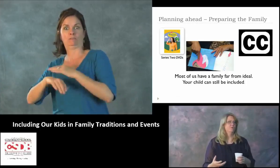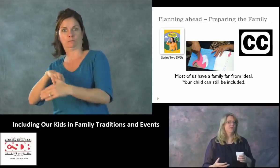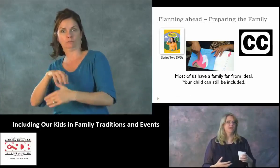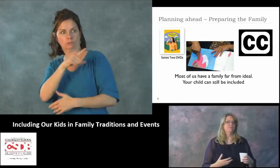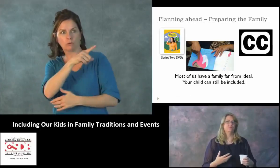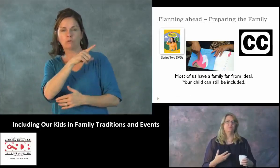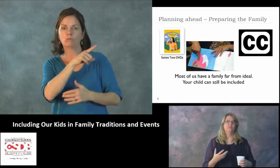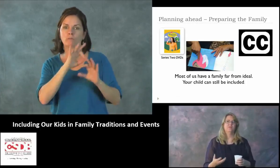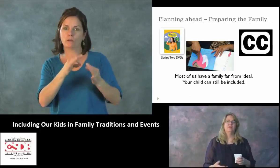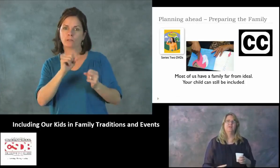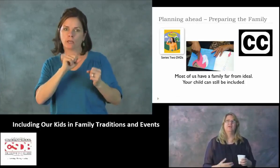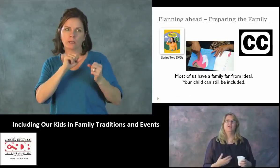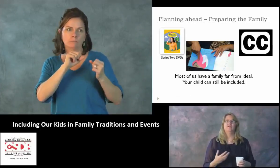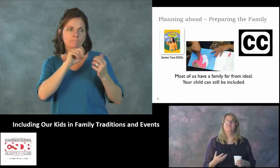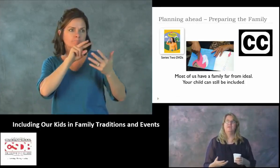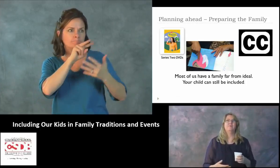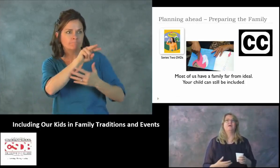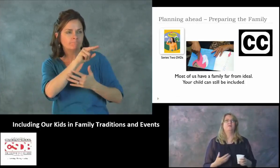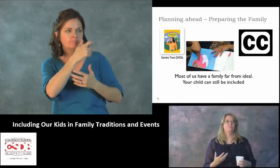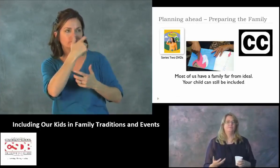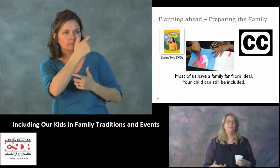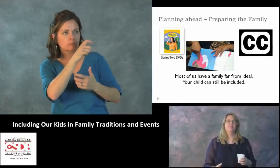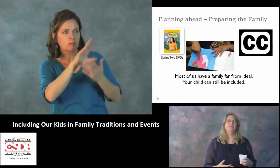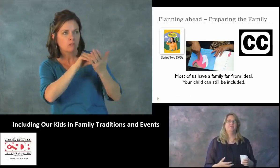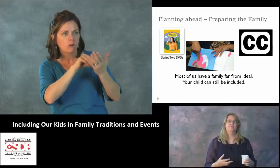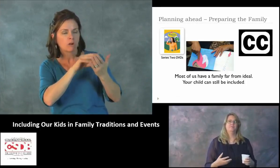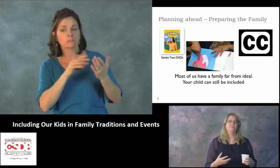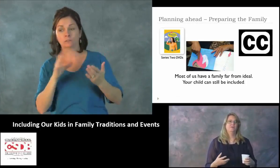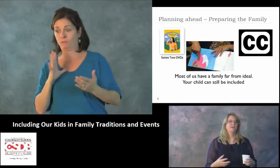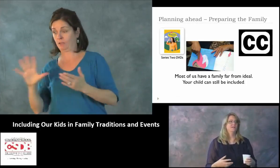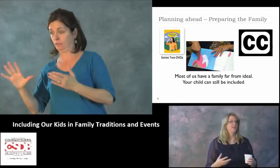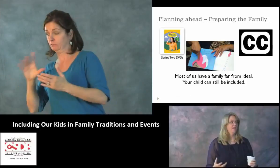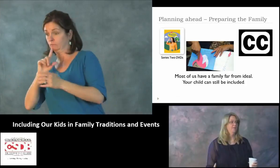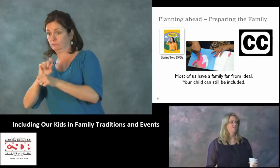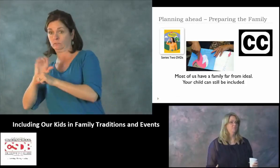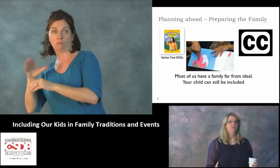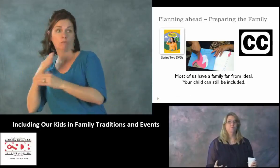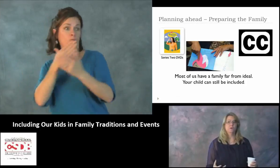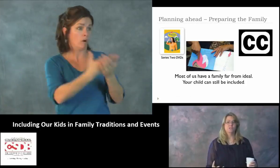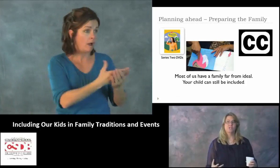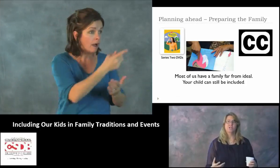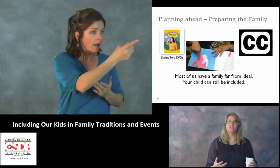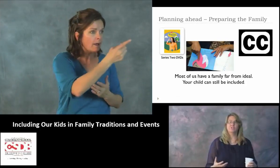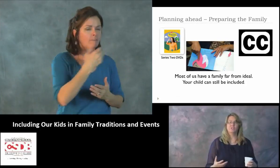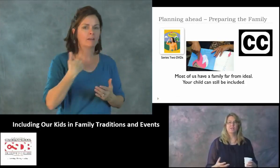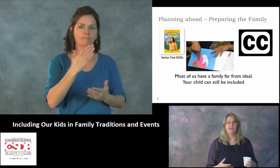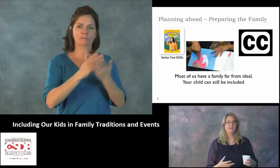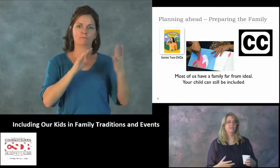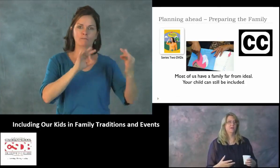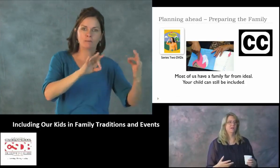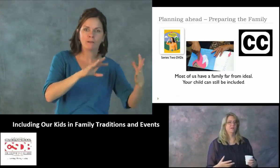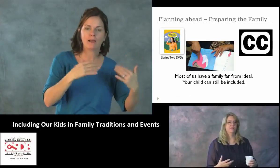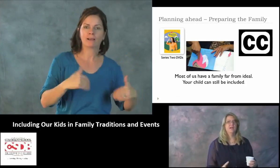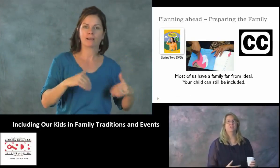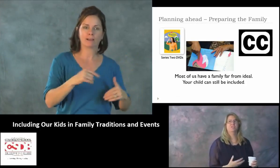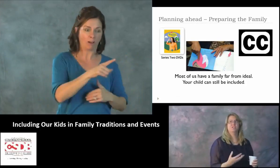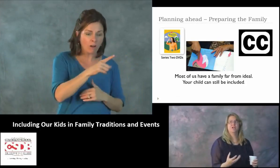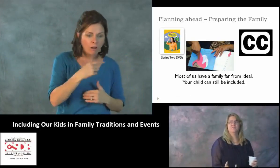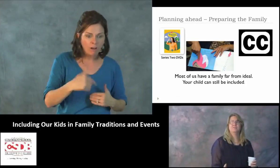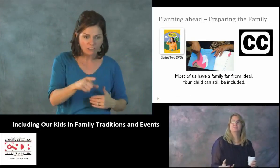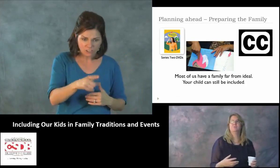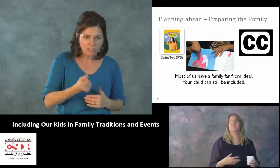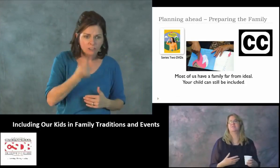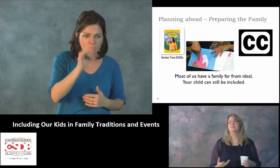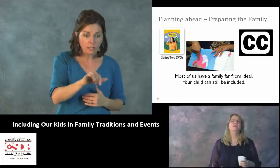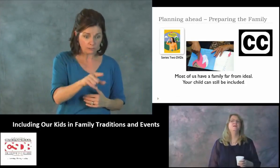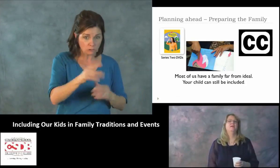there's a more natural feedback loop for people to realize, hey, this really works. She understood that. And not only that, she taught